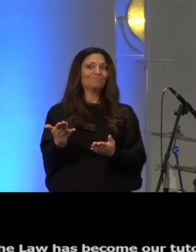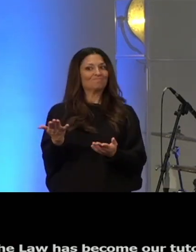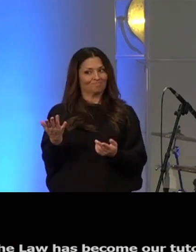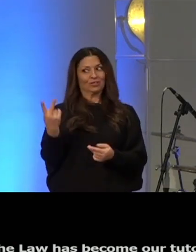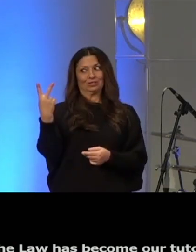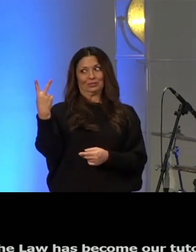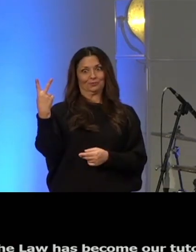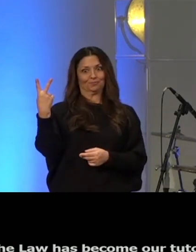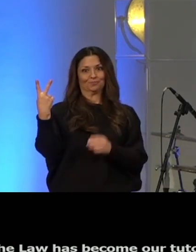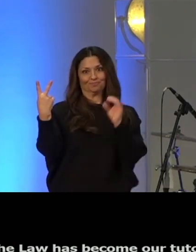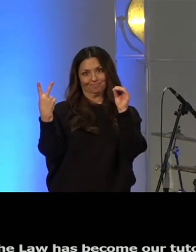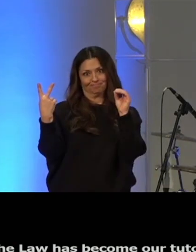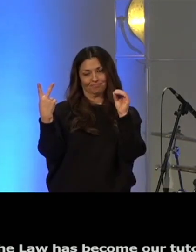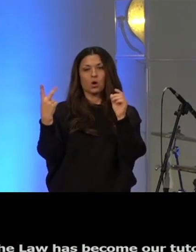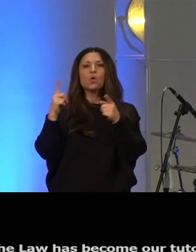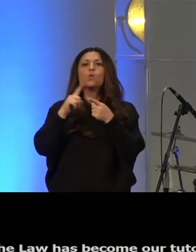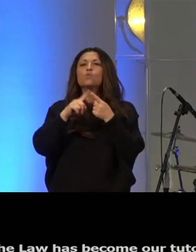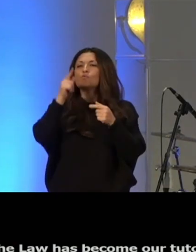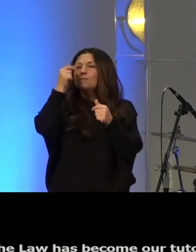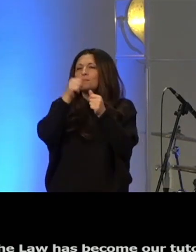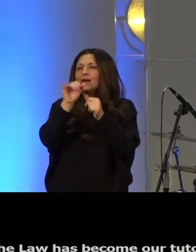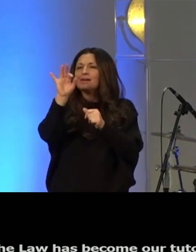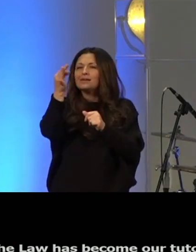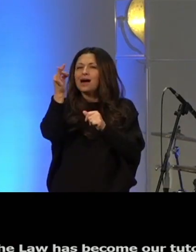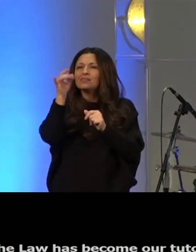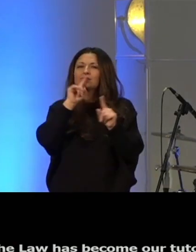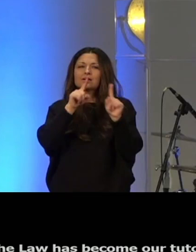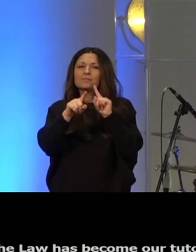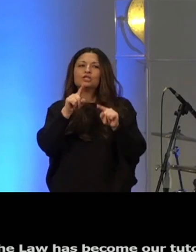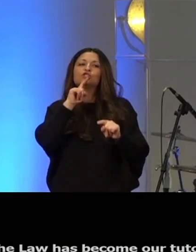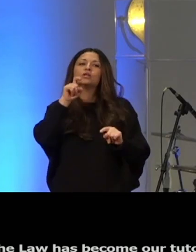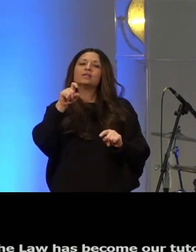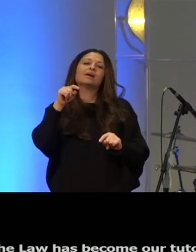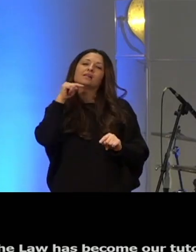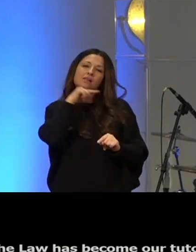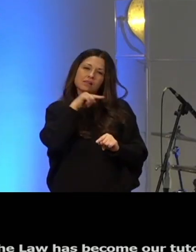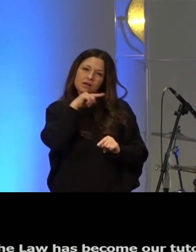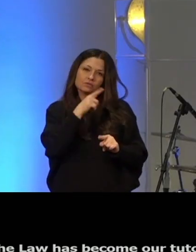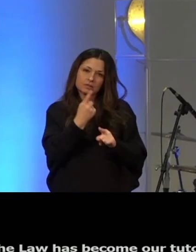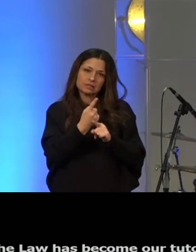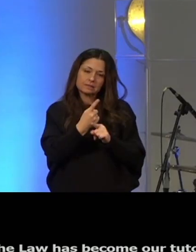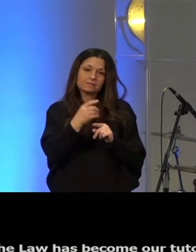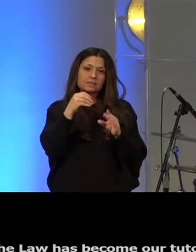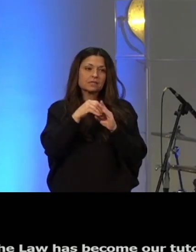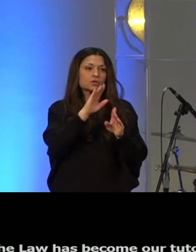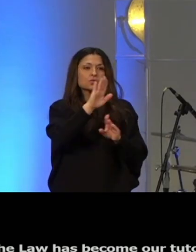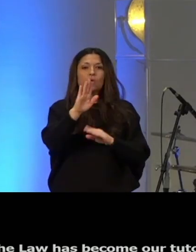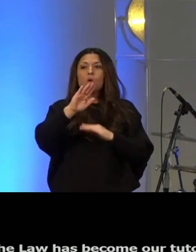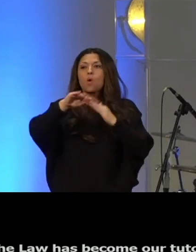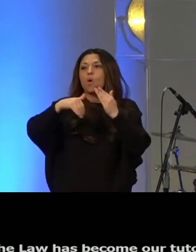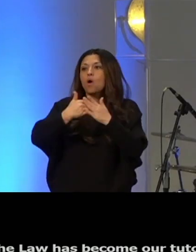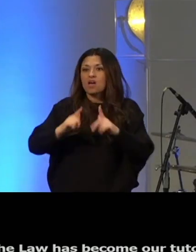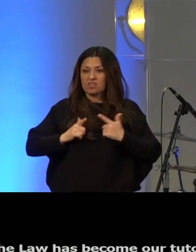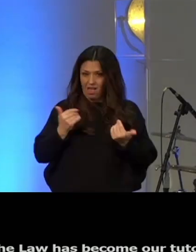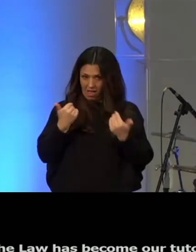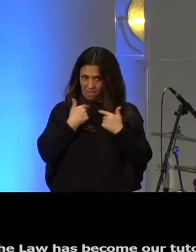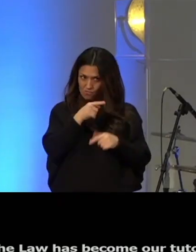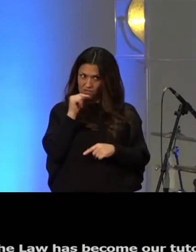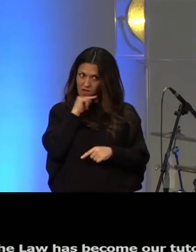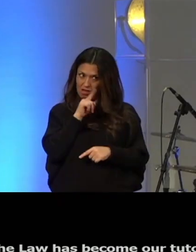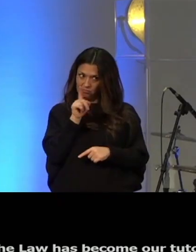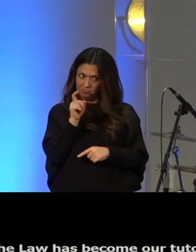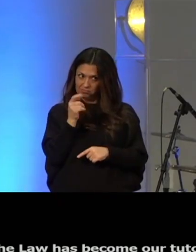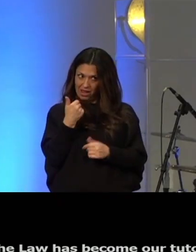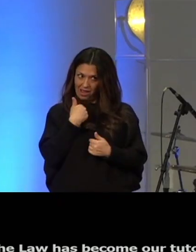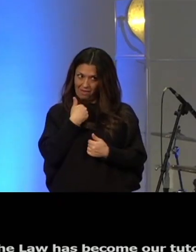2. You know what the ninth commandment is? The ninth commandment is, you shall not bear false witness. In your whole life, have you ever told a lie?